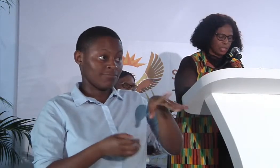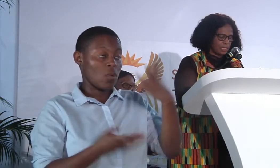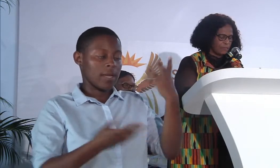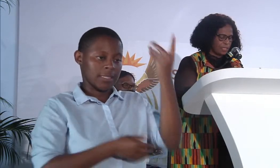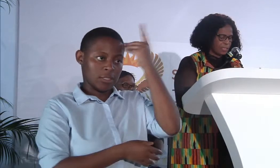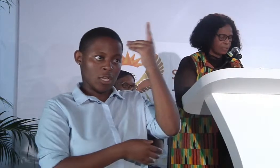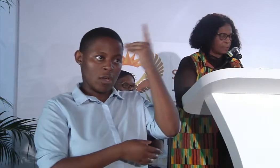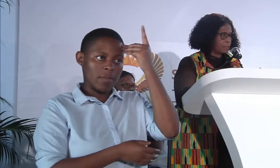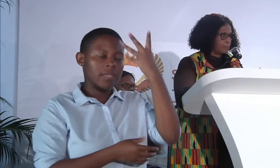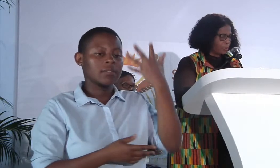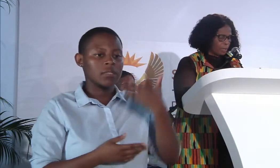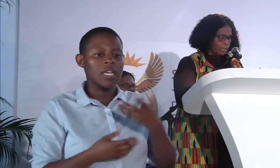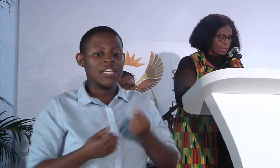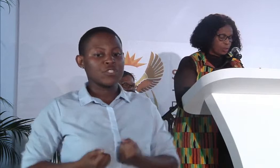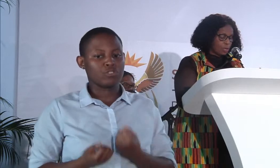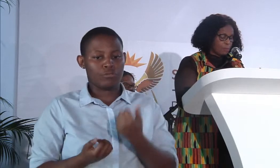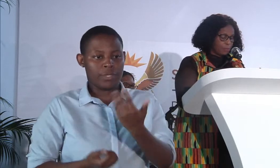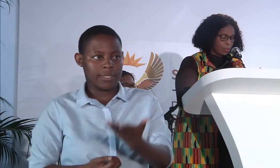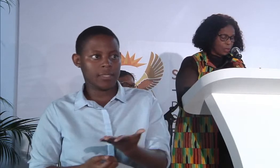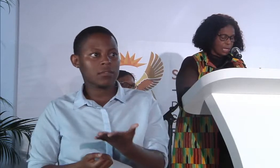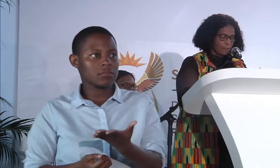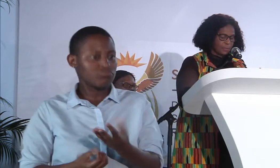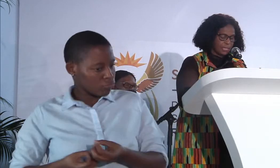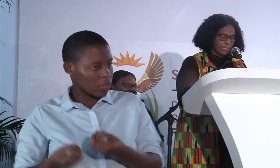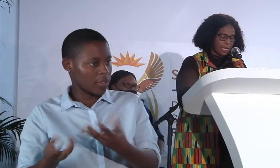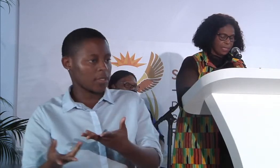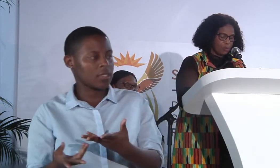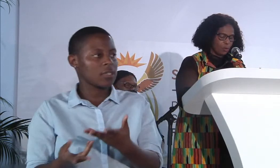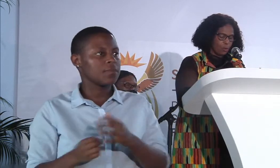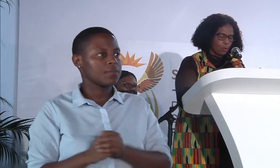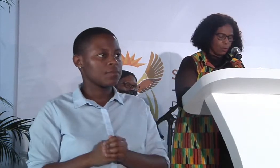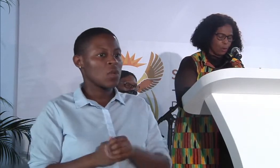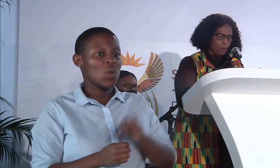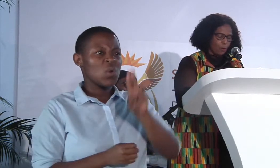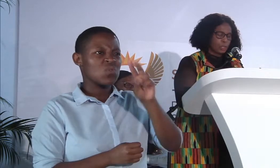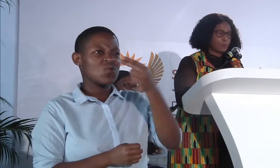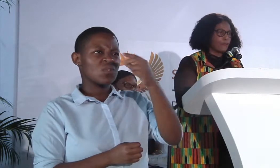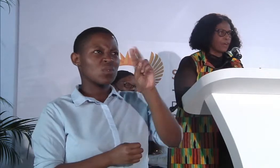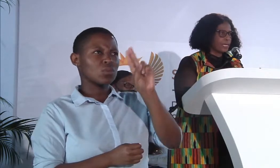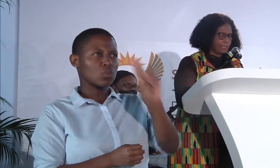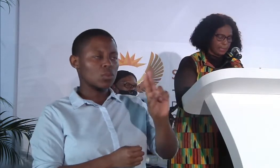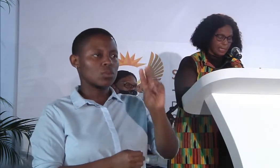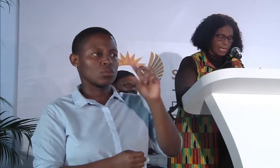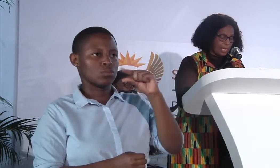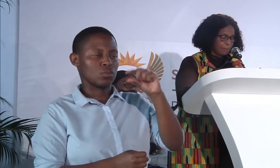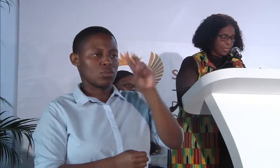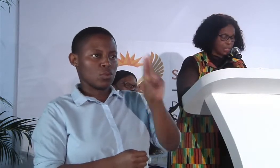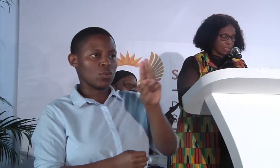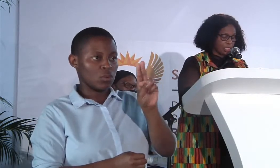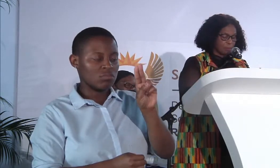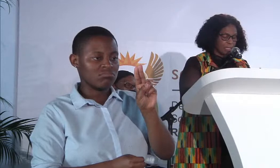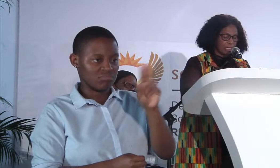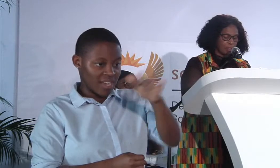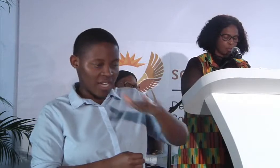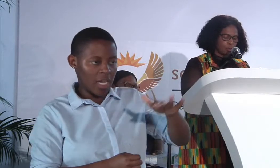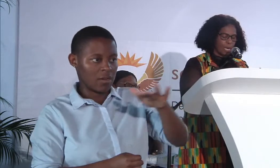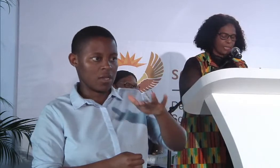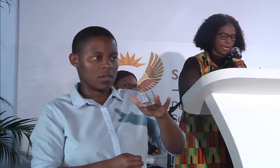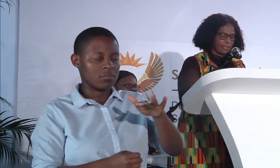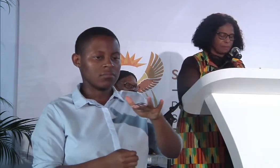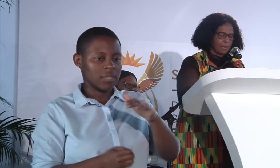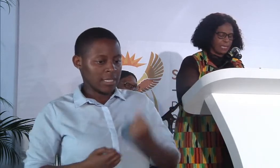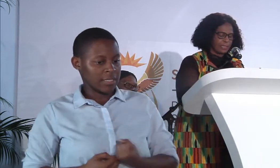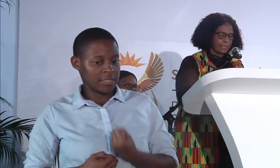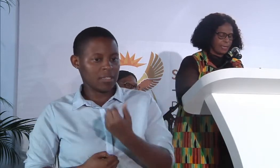outpatient services. Sitholimpilo Rehab Center in Ugu, which provides inpatient treatment service to